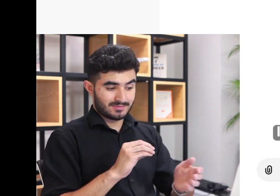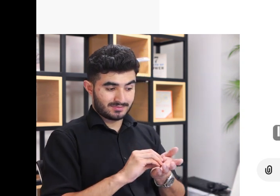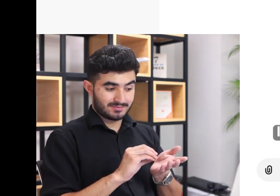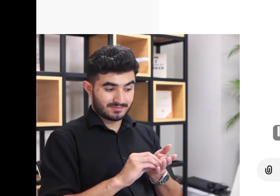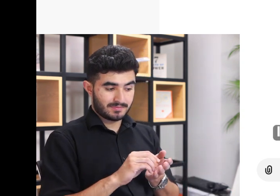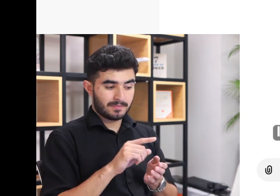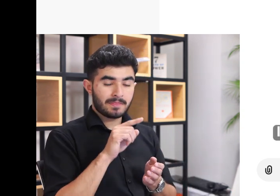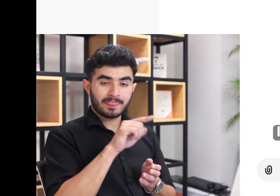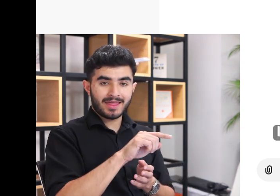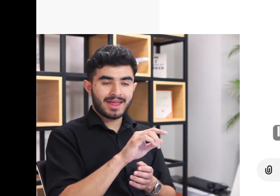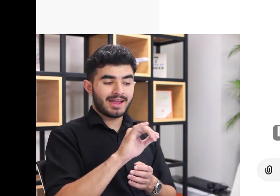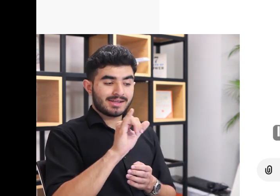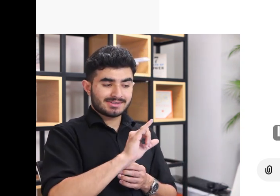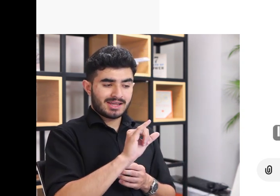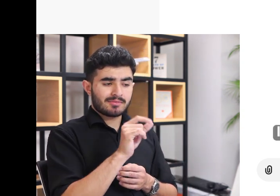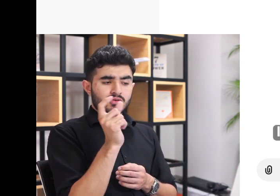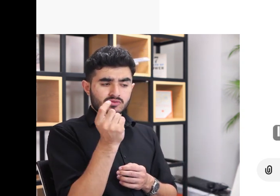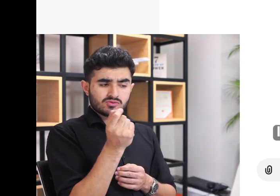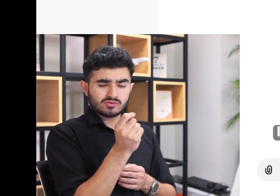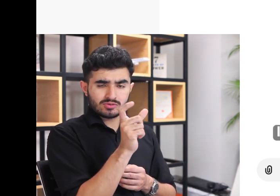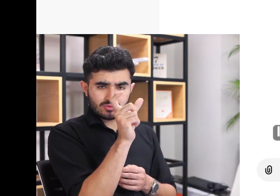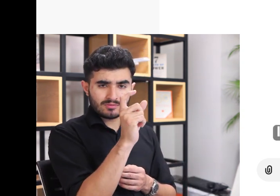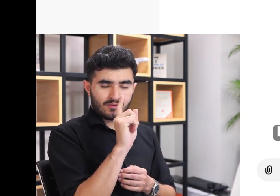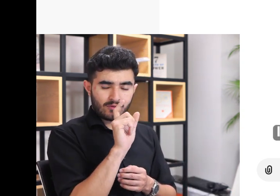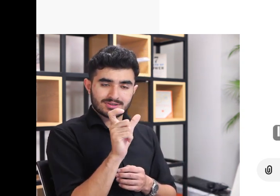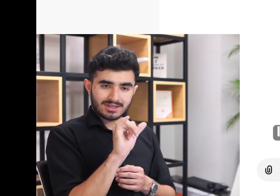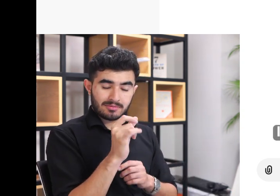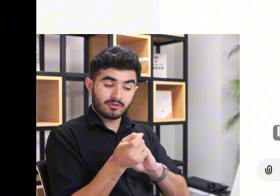I gave the prompt, translated the same into French.